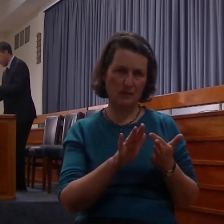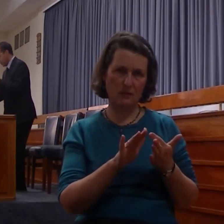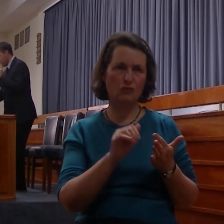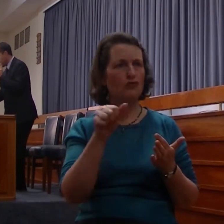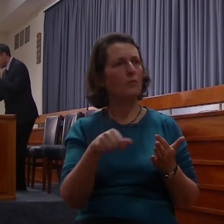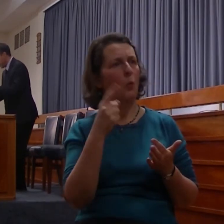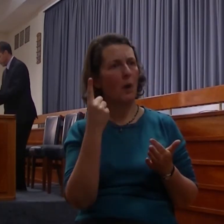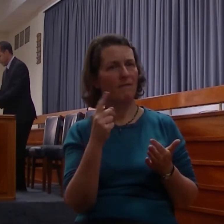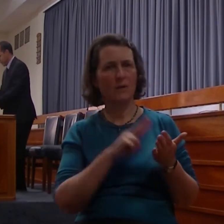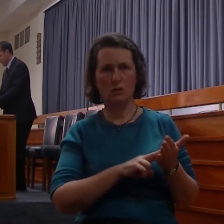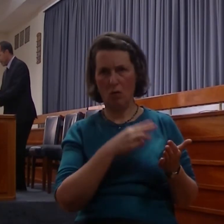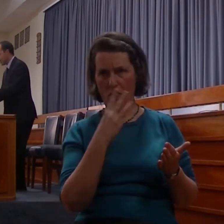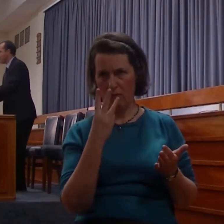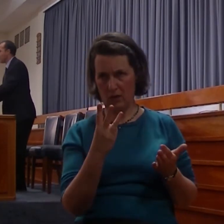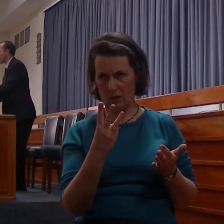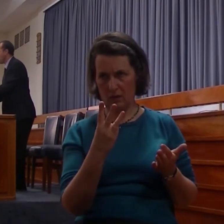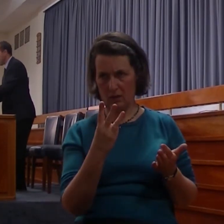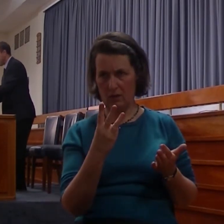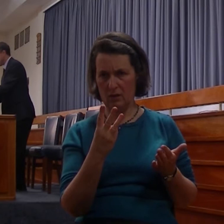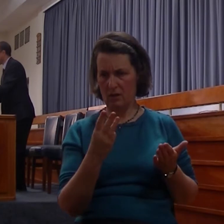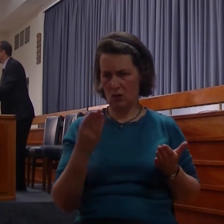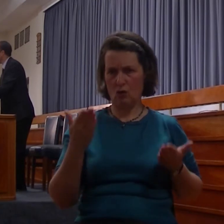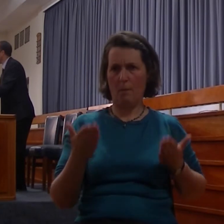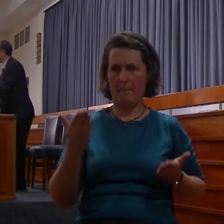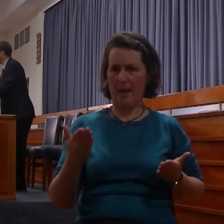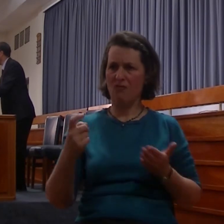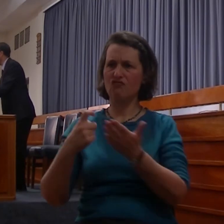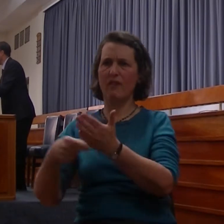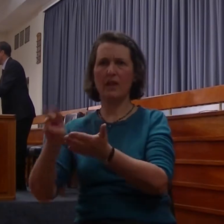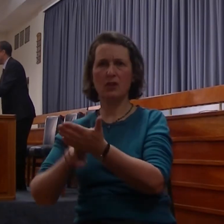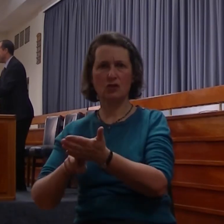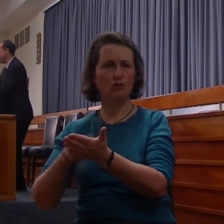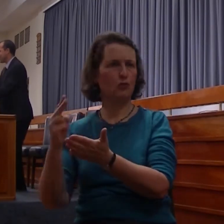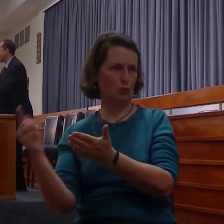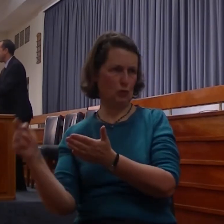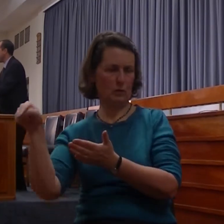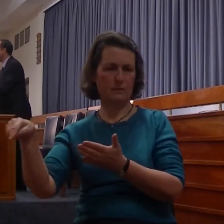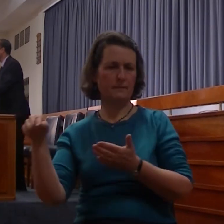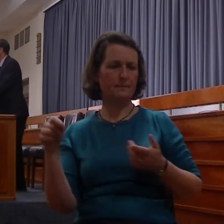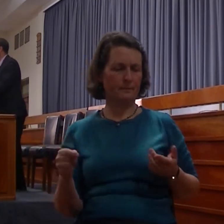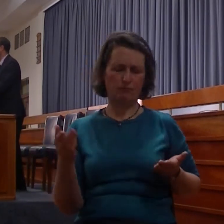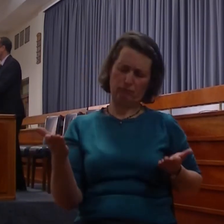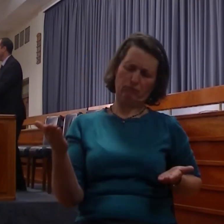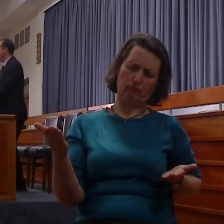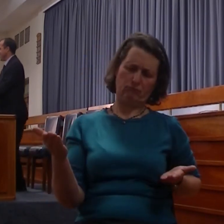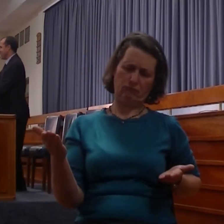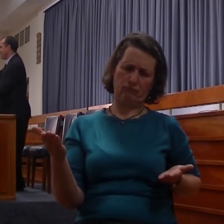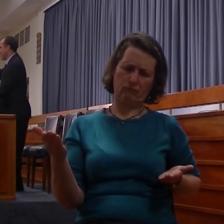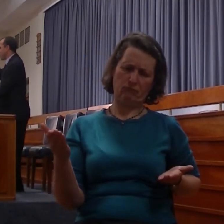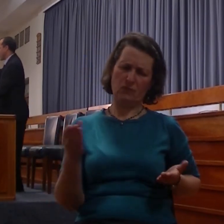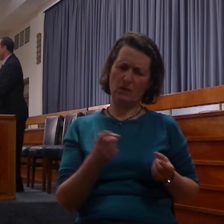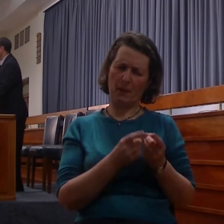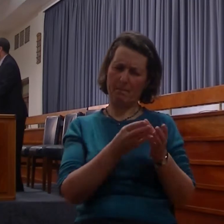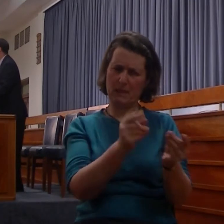Corinthians, chapter 1 Thessalonians, I beg your pardon, 1 Thessalonians chapter 1, verse 3. And we